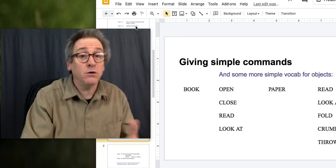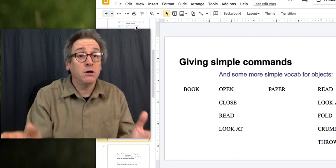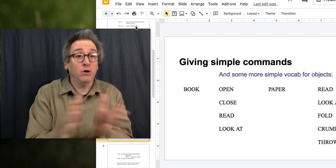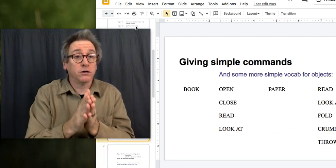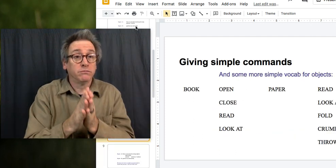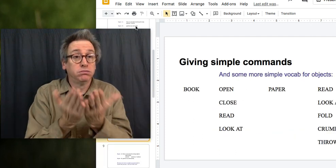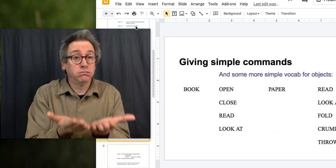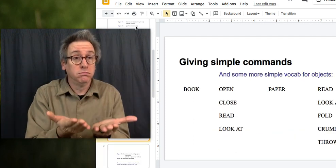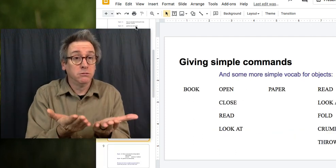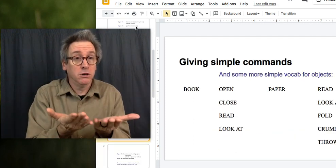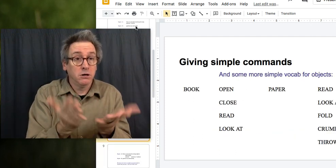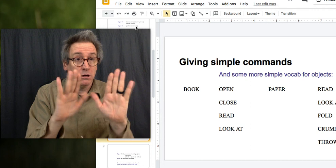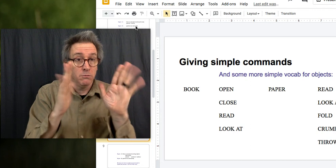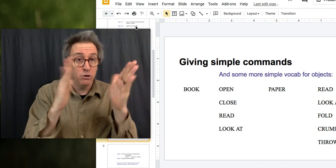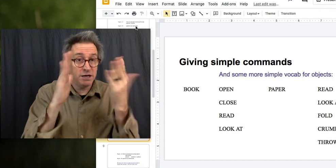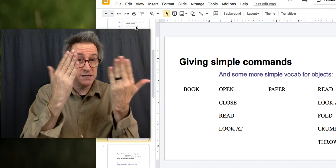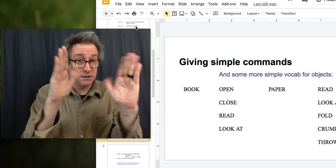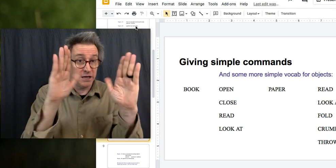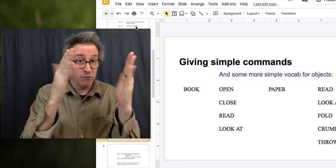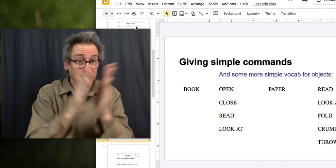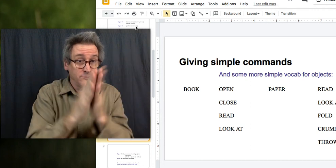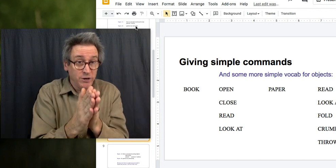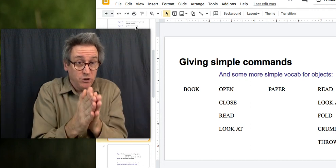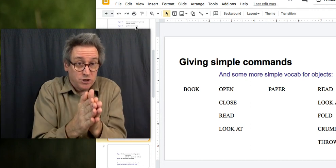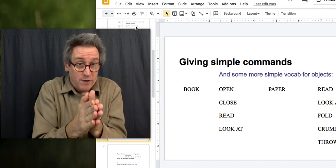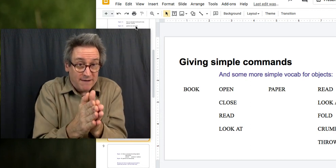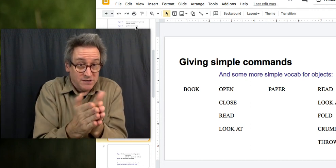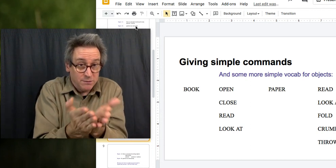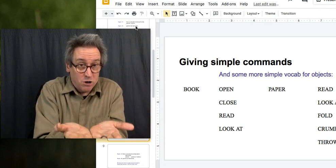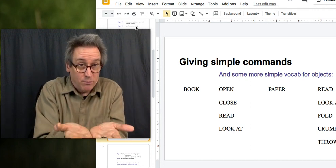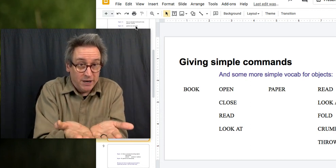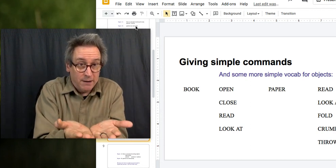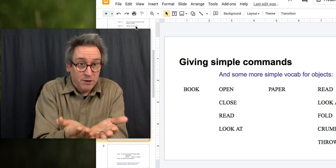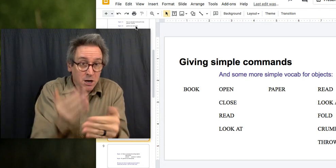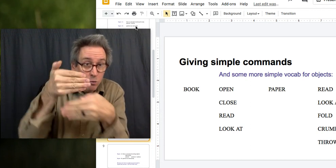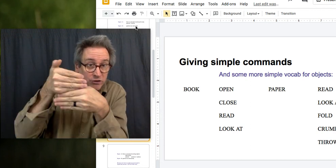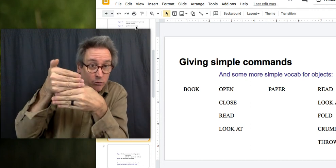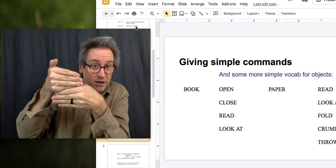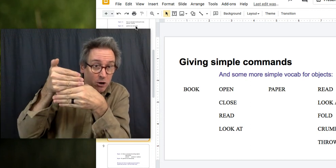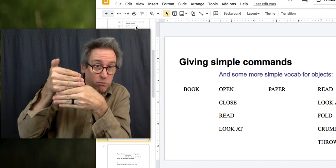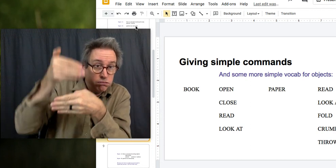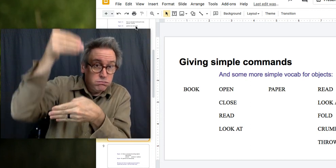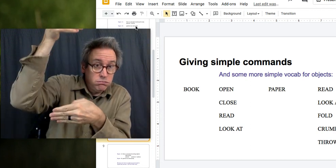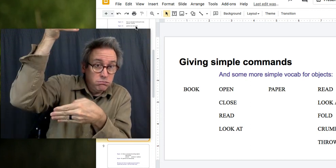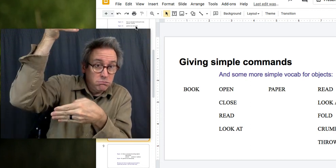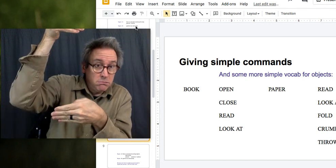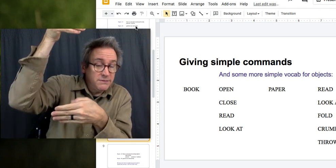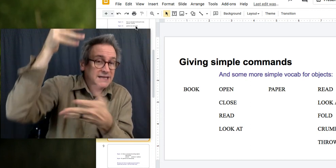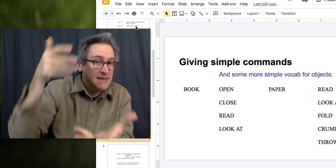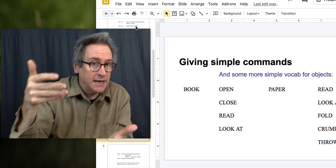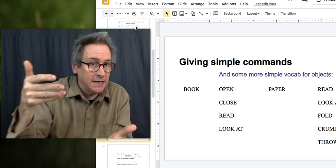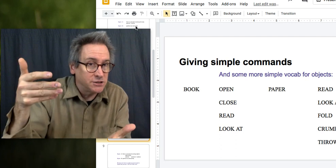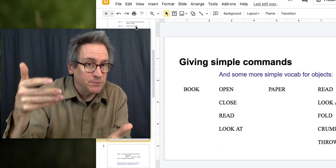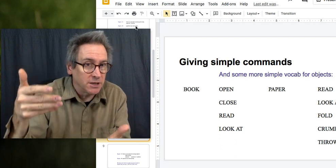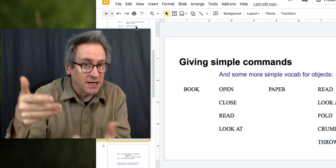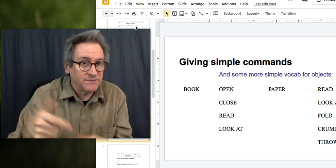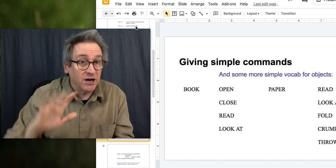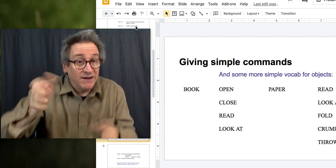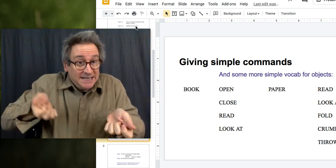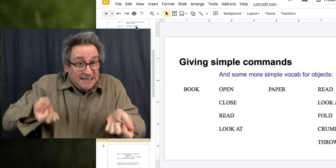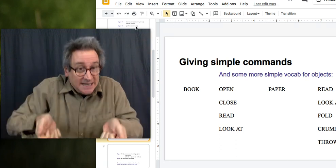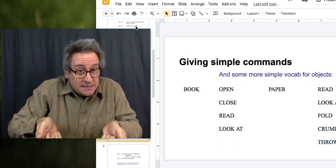no. Book. Book is like I'm showing you the two halves of the book opening up. With the window, that's not an instrument